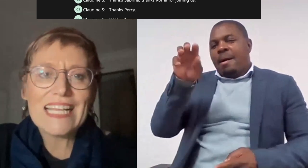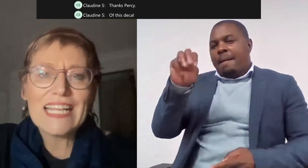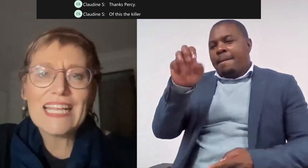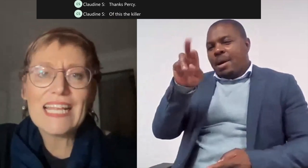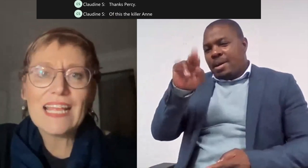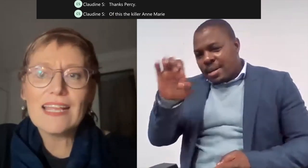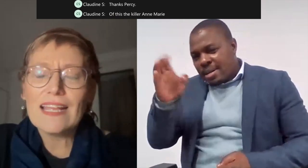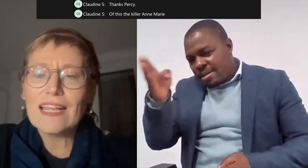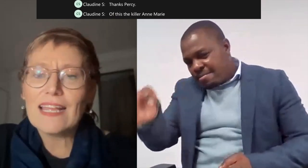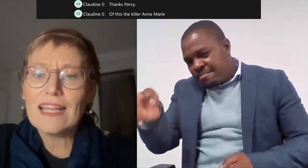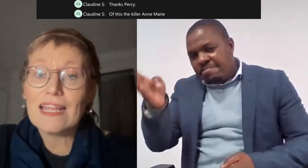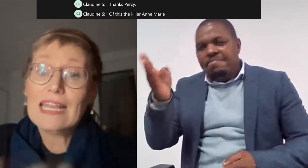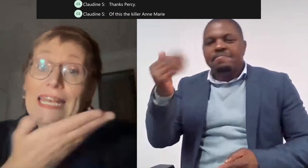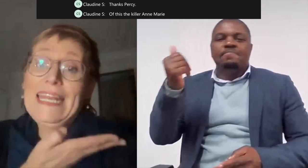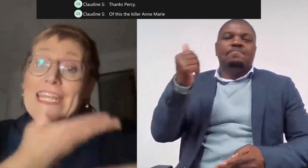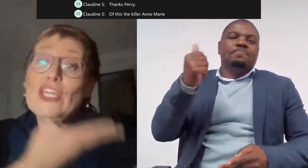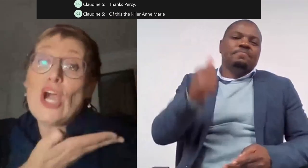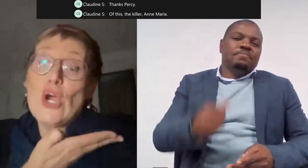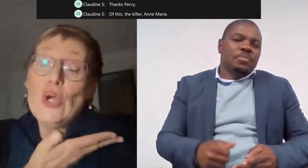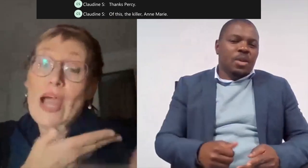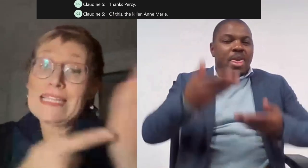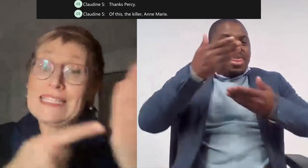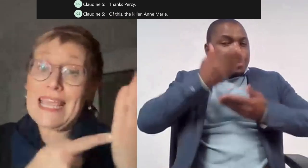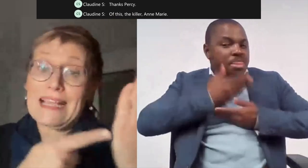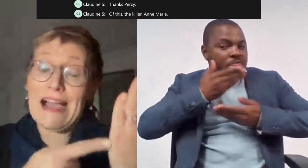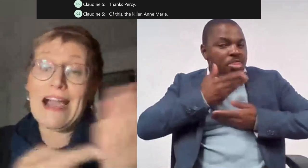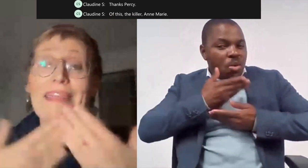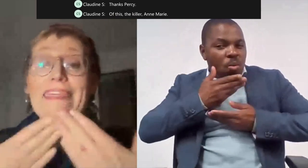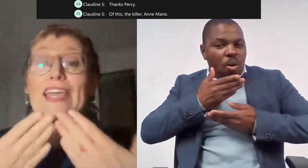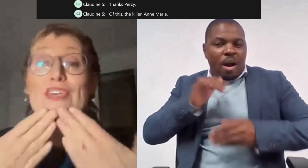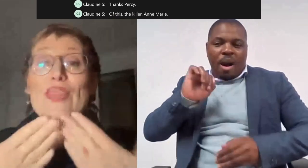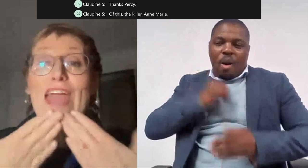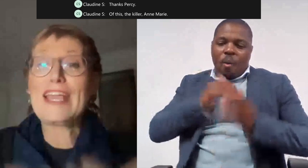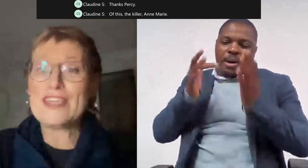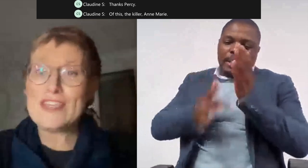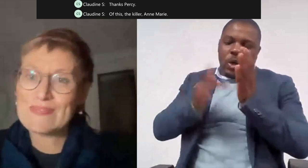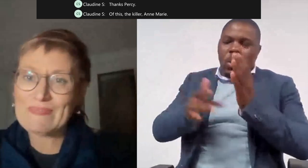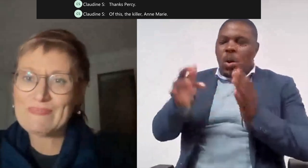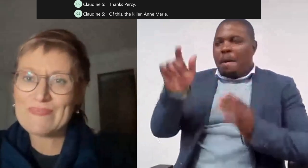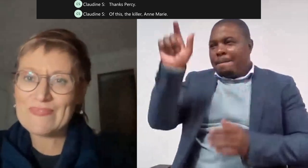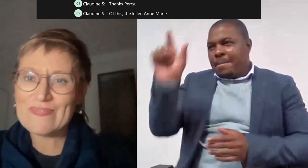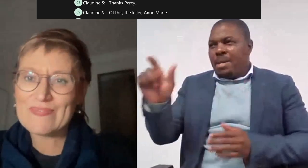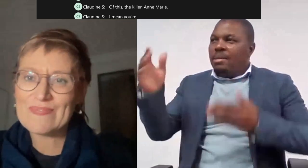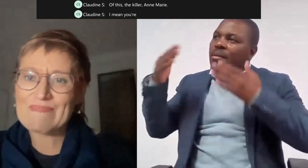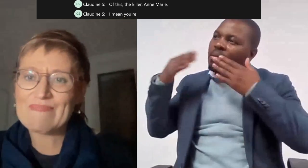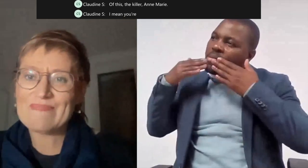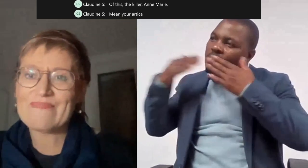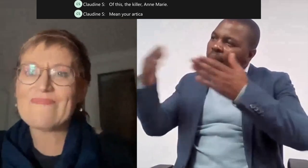Nino, our tech guy. Thank you.